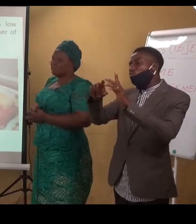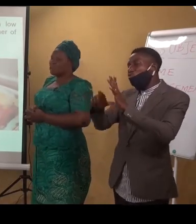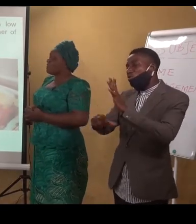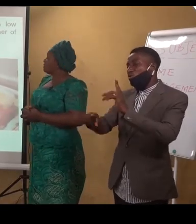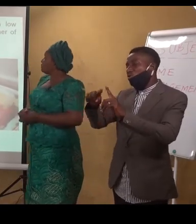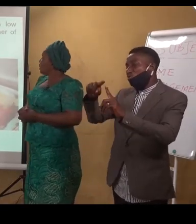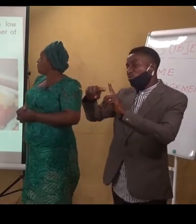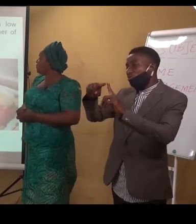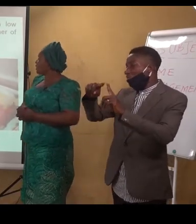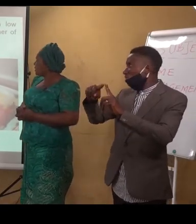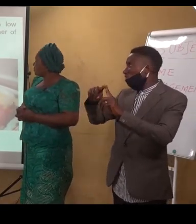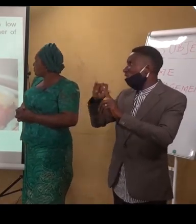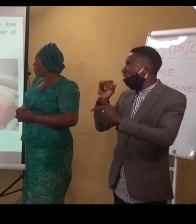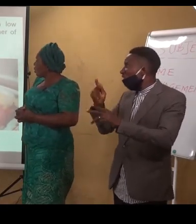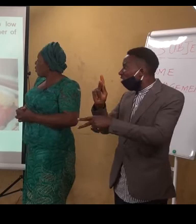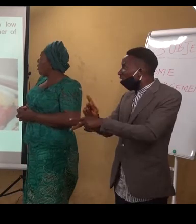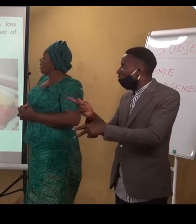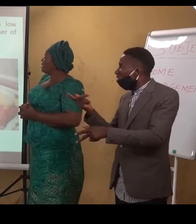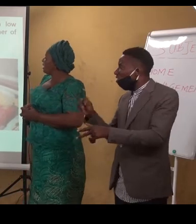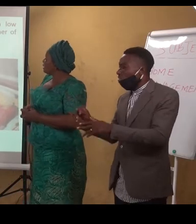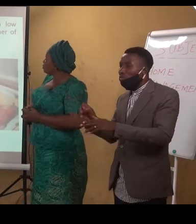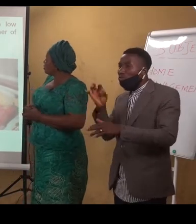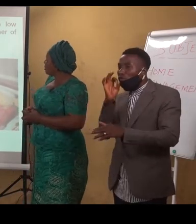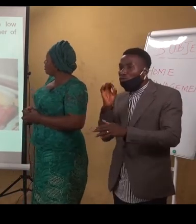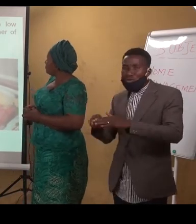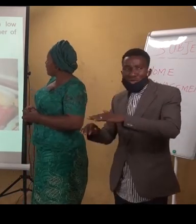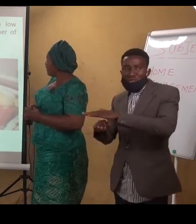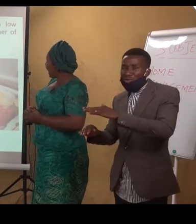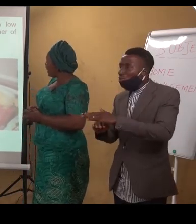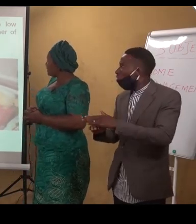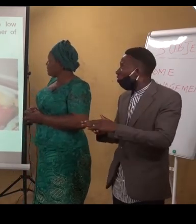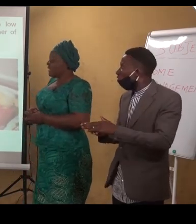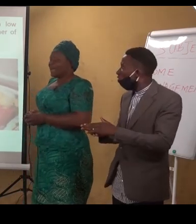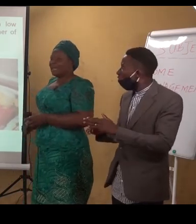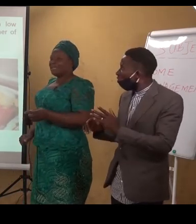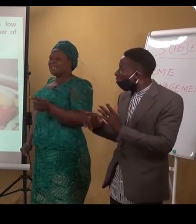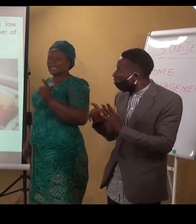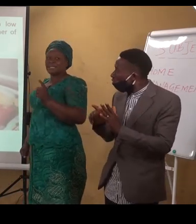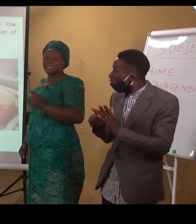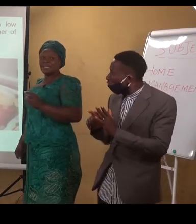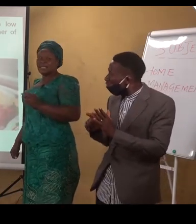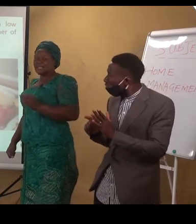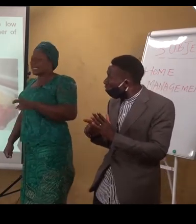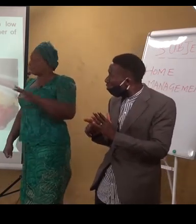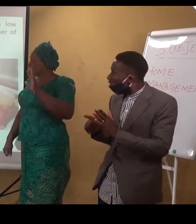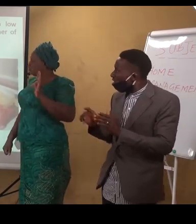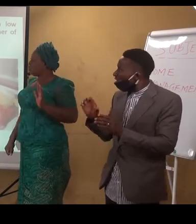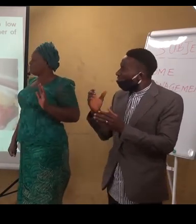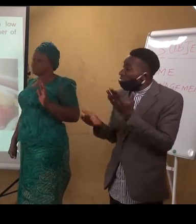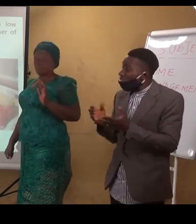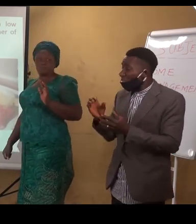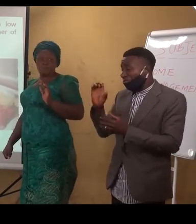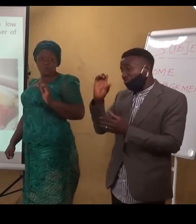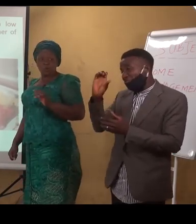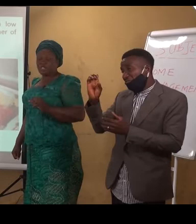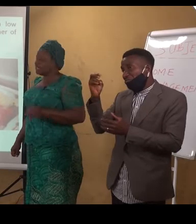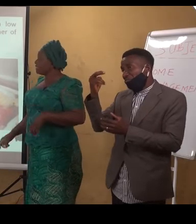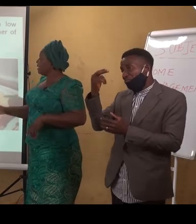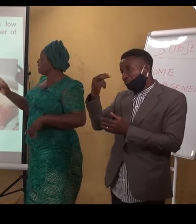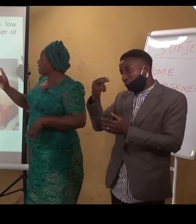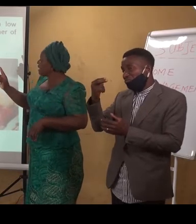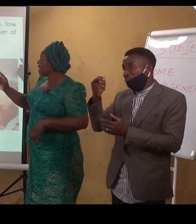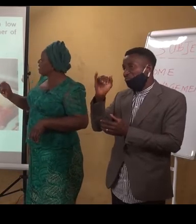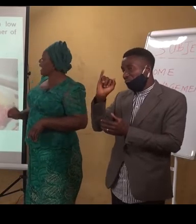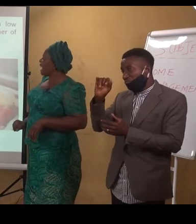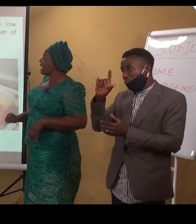low temperature below 0 degrees centigrade or 32 degrees Fahrenheit. And this can take either 2 forms, which